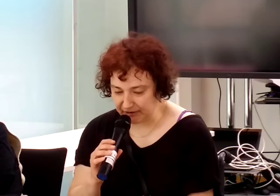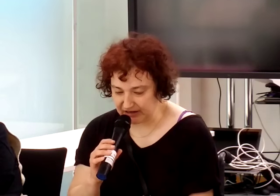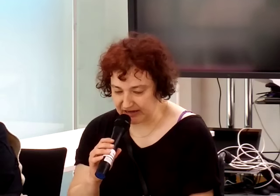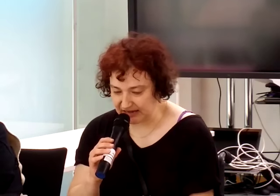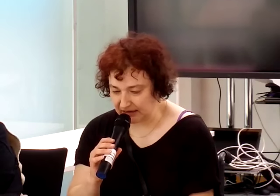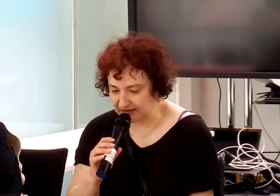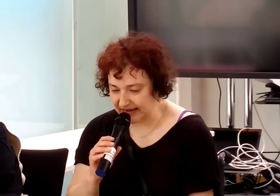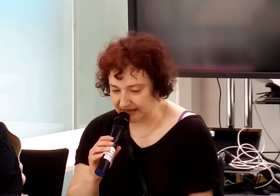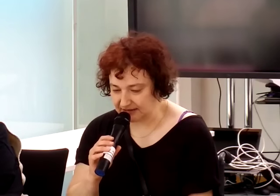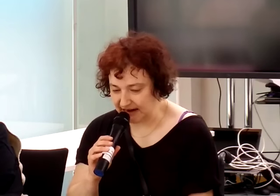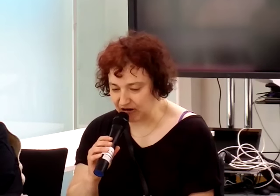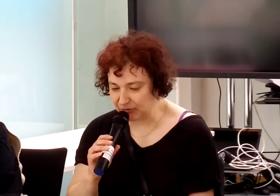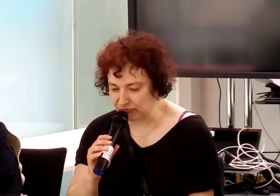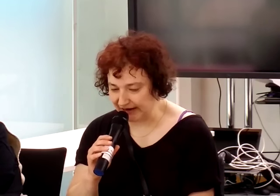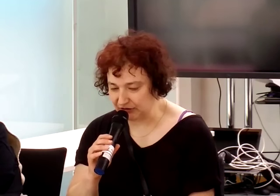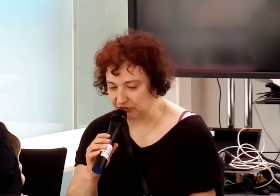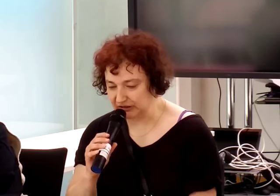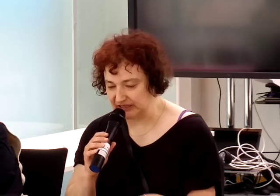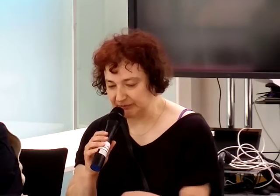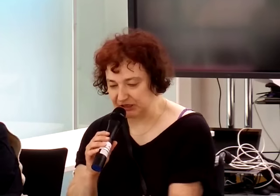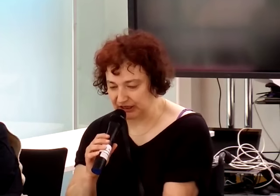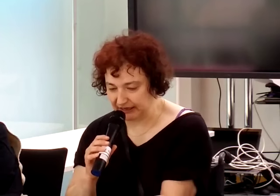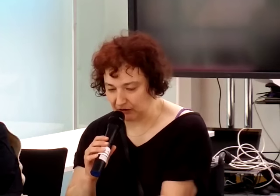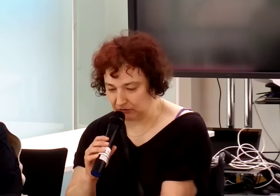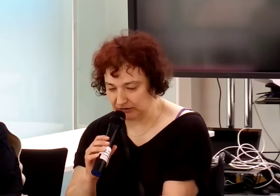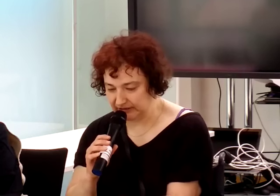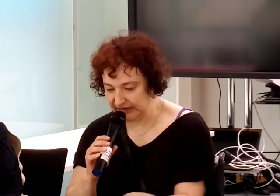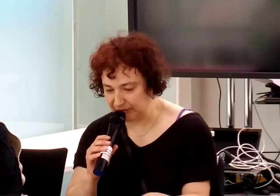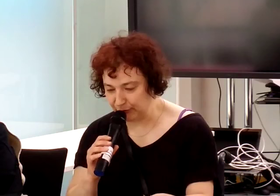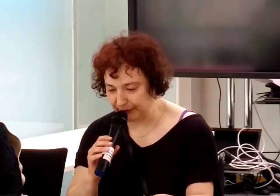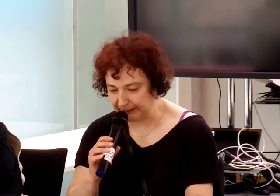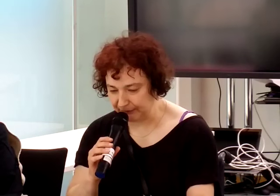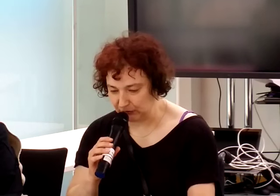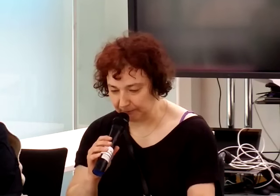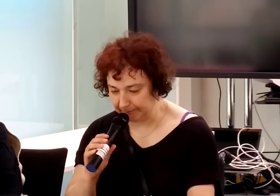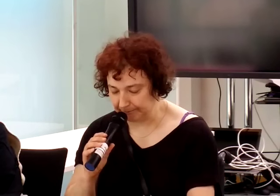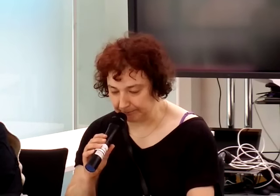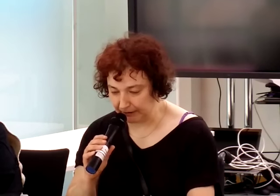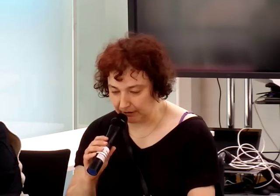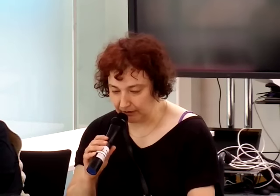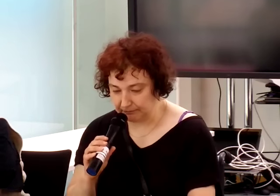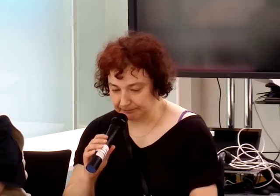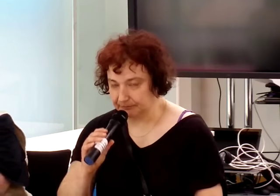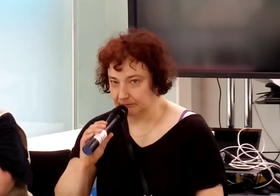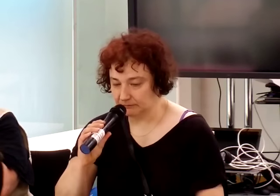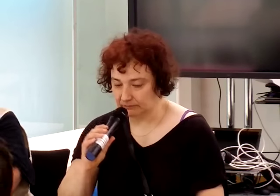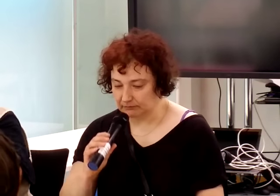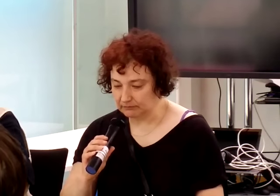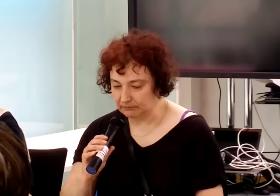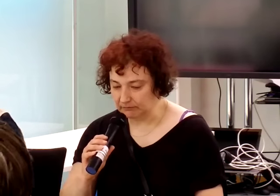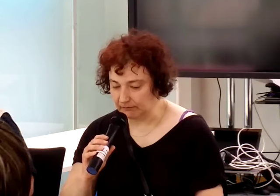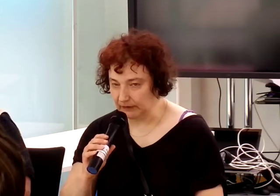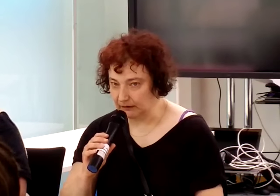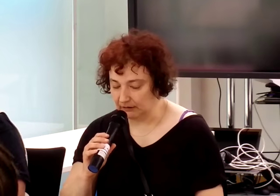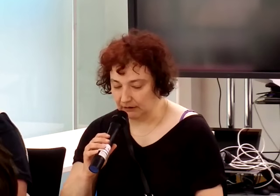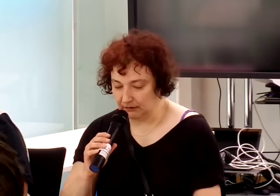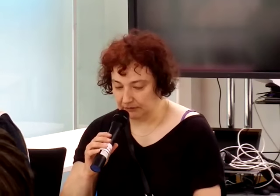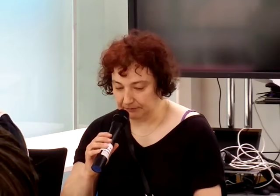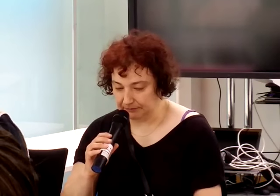Since Blair, Labour has had a terrible record, especially on disabled people.